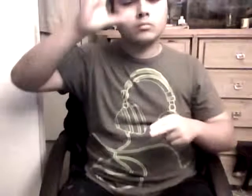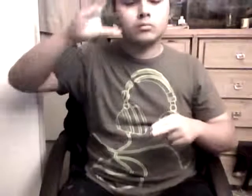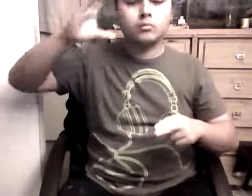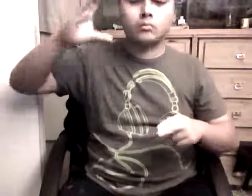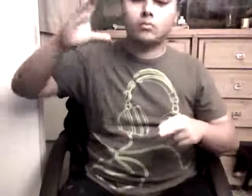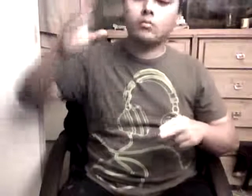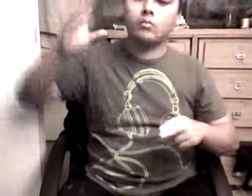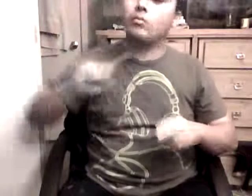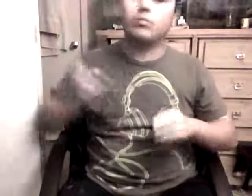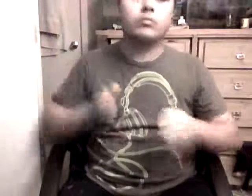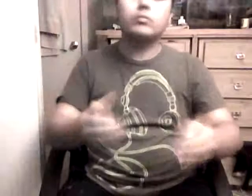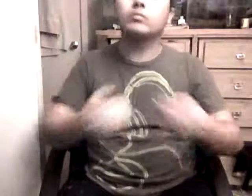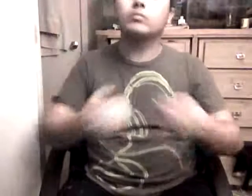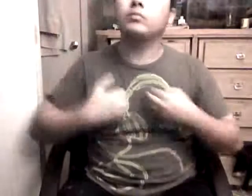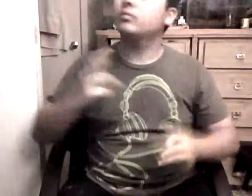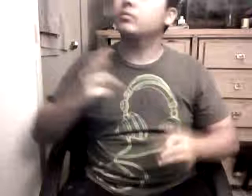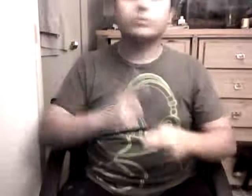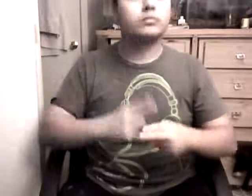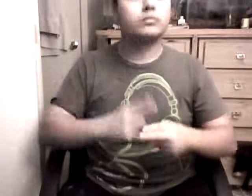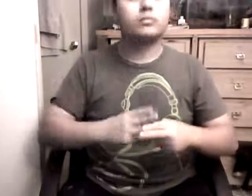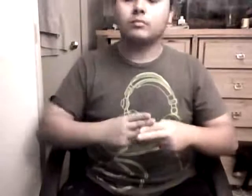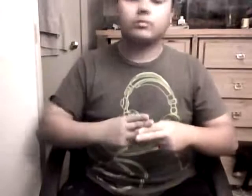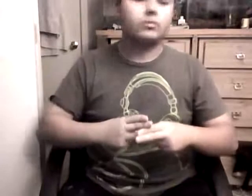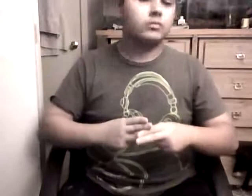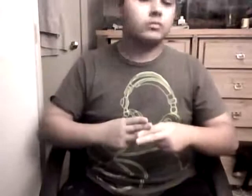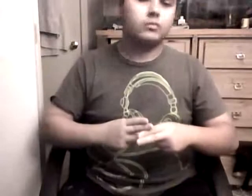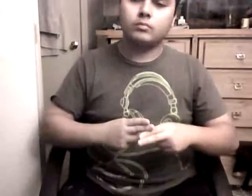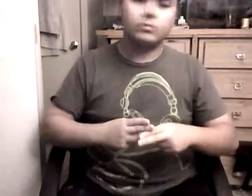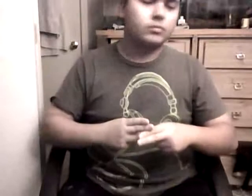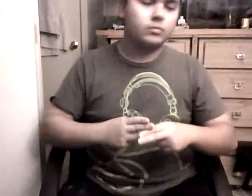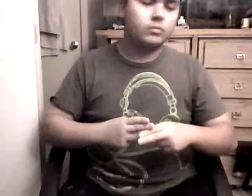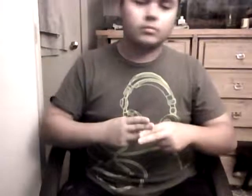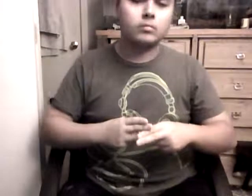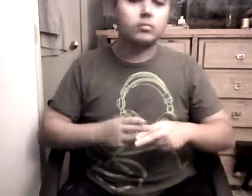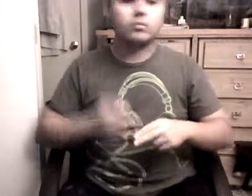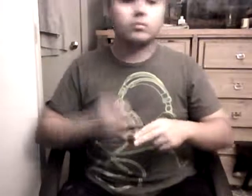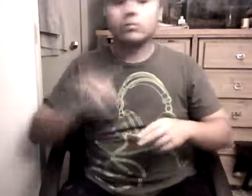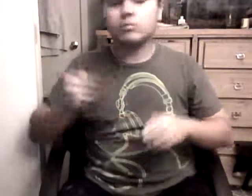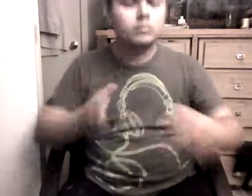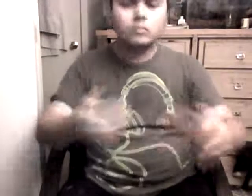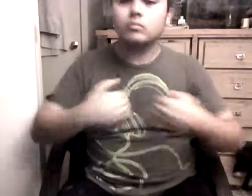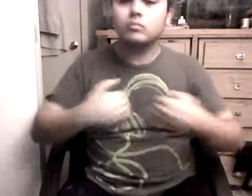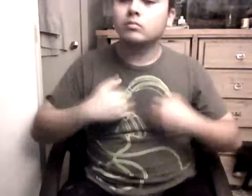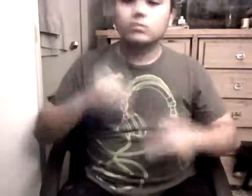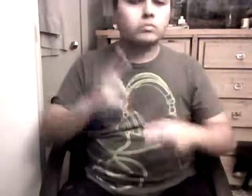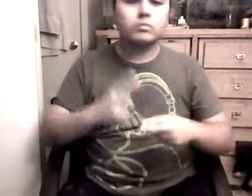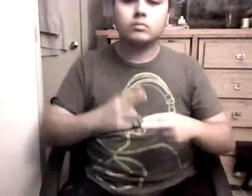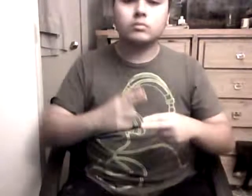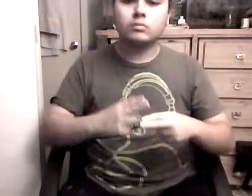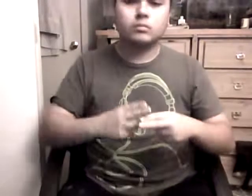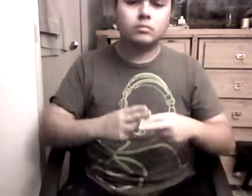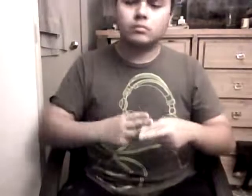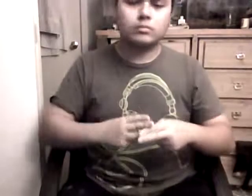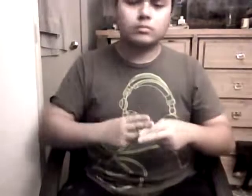Where the streets have no name Where the streets have no name